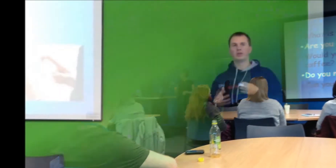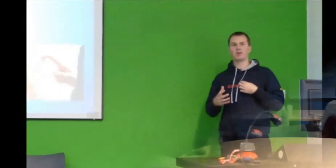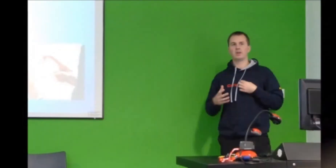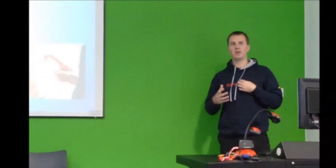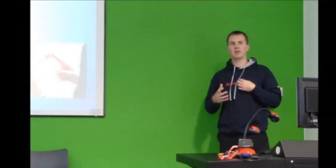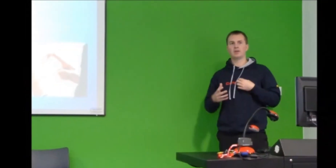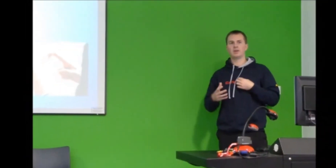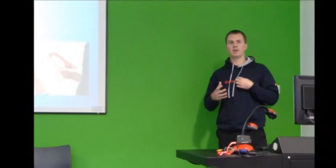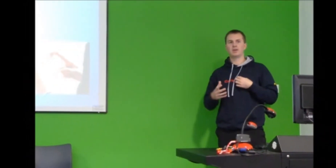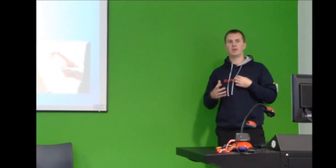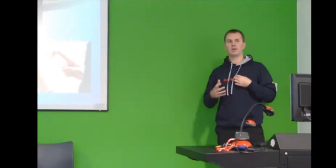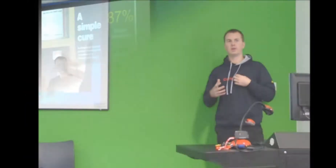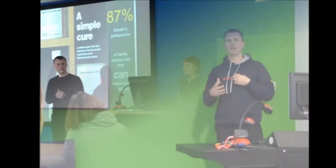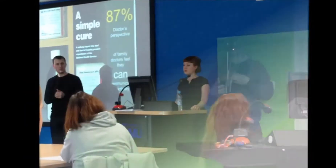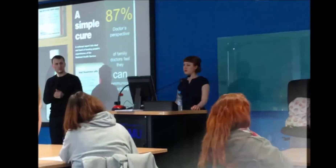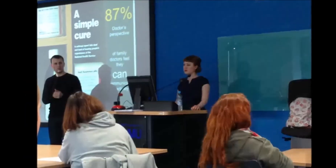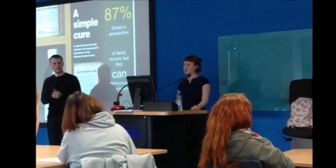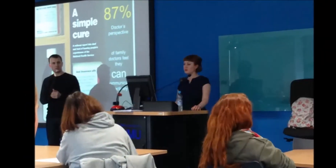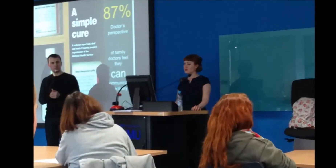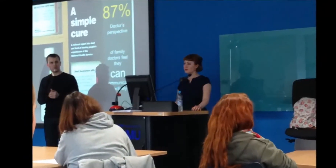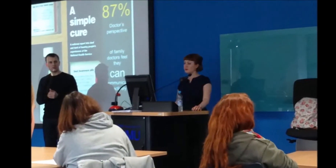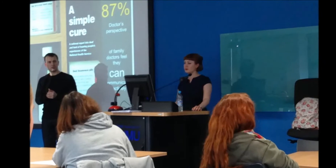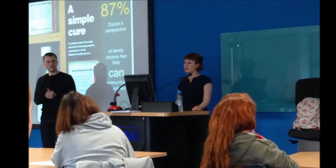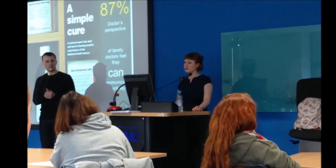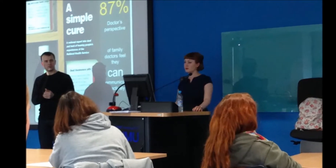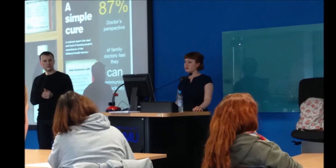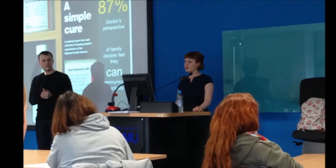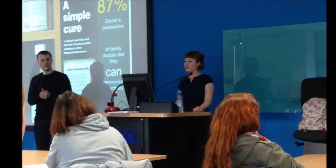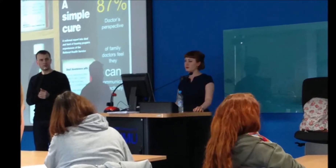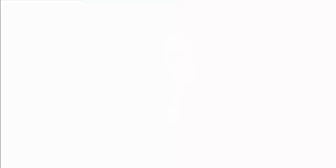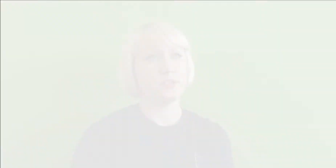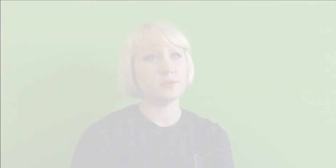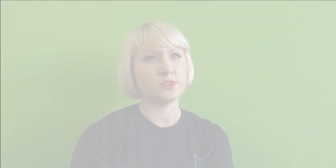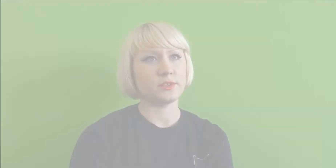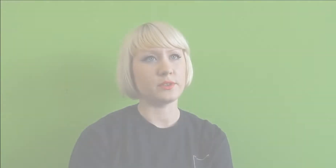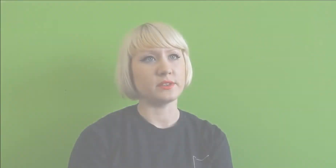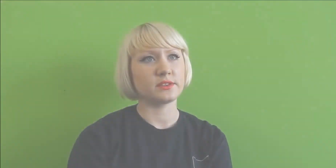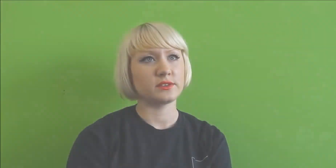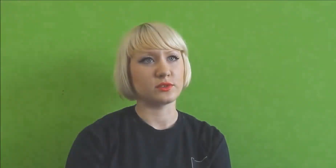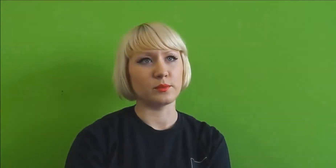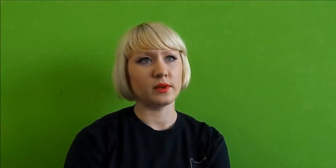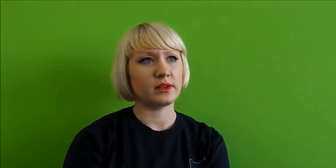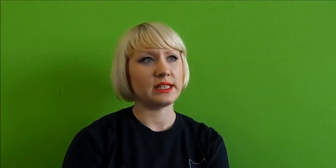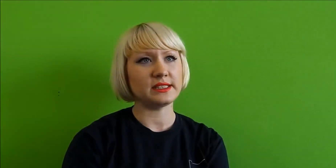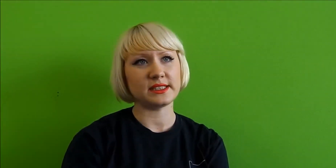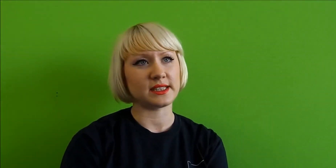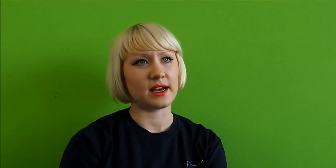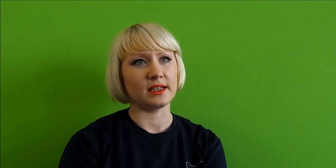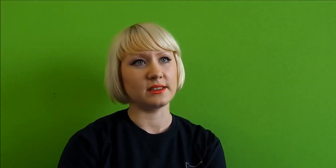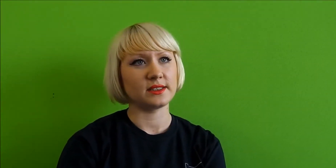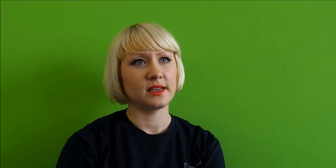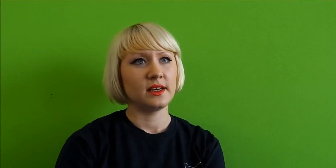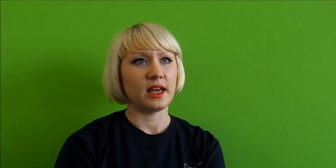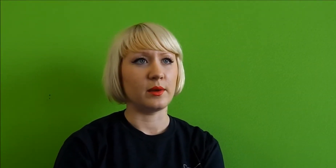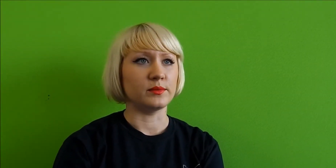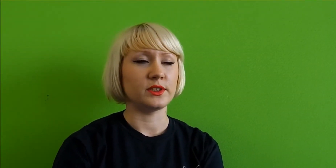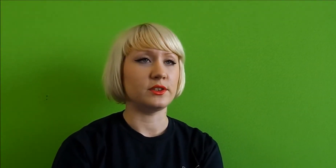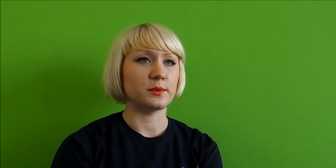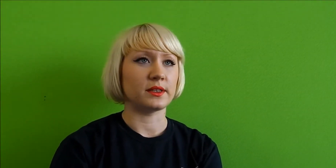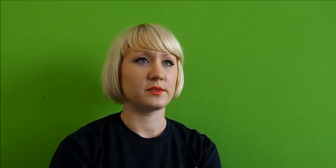amount. We just wanted to come up with simple ways to teach new students some easy signs to use whilst they're